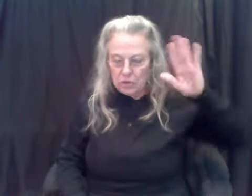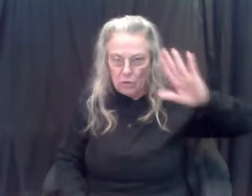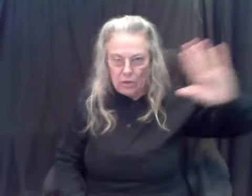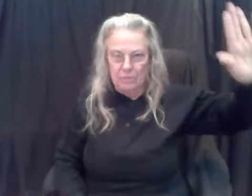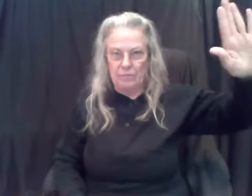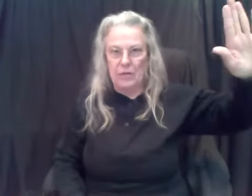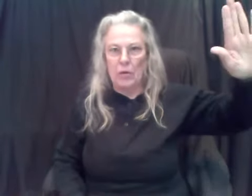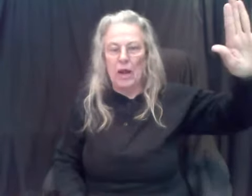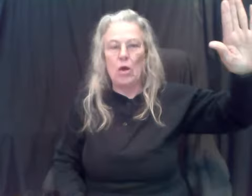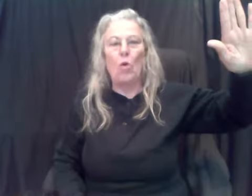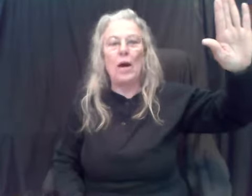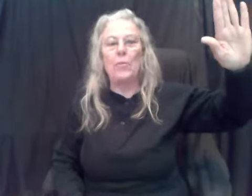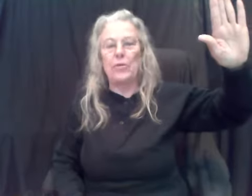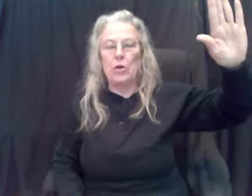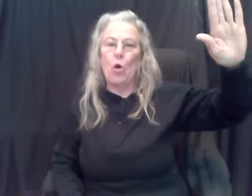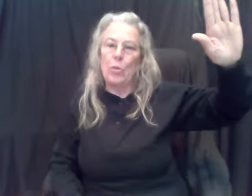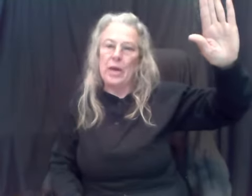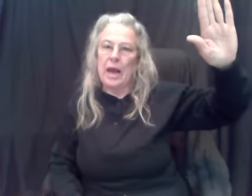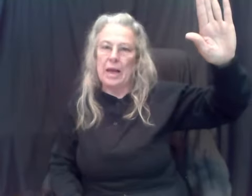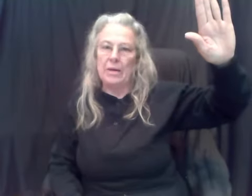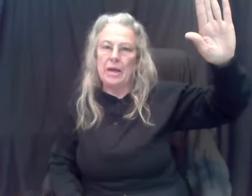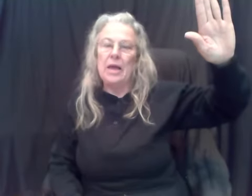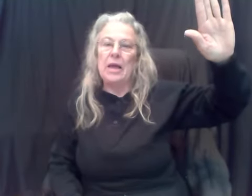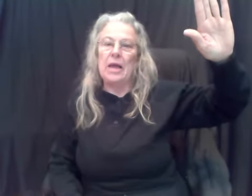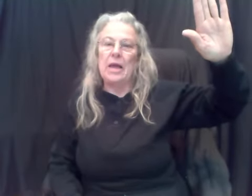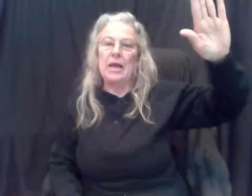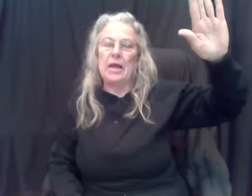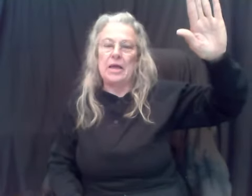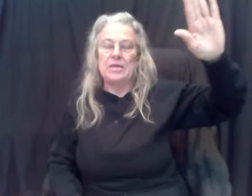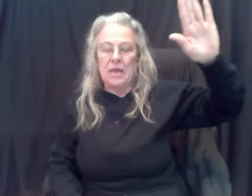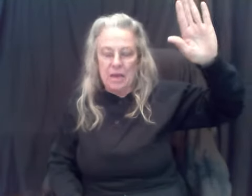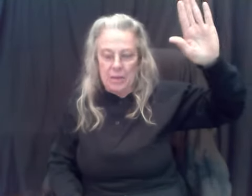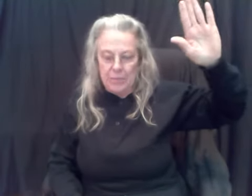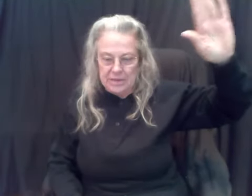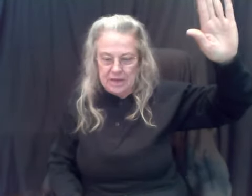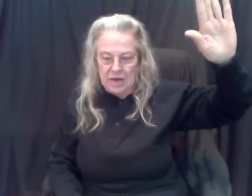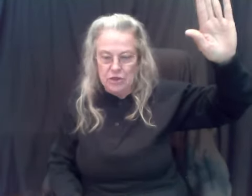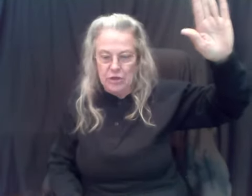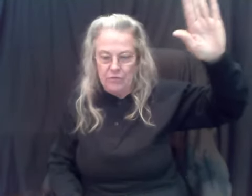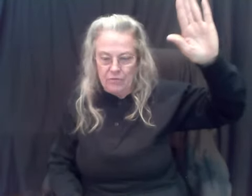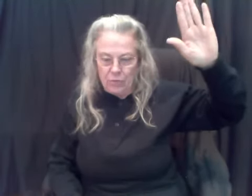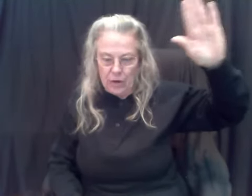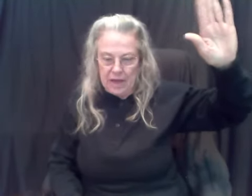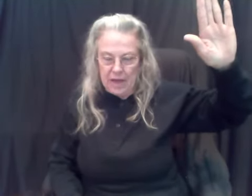that when I go up with an open hand it is possession for his